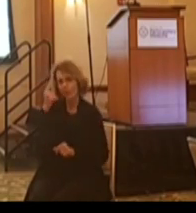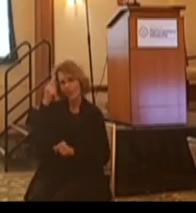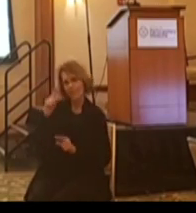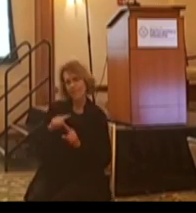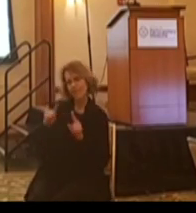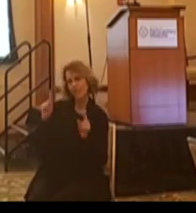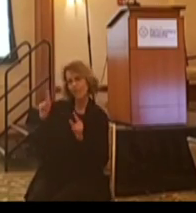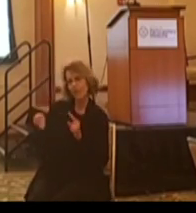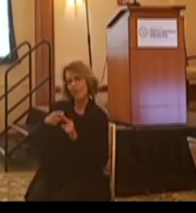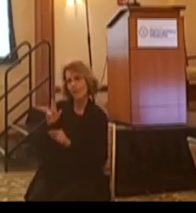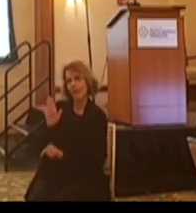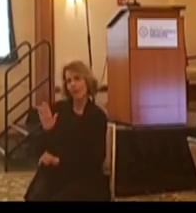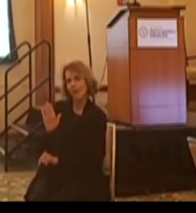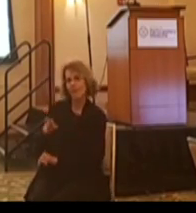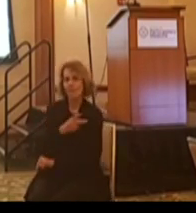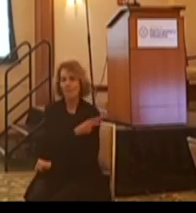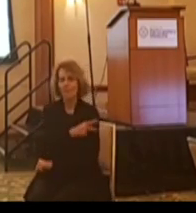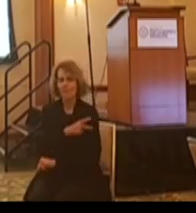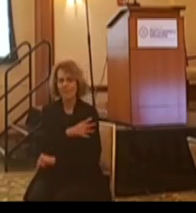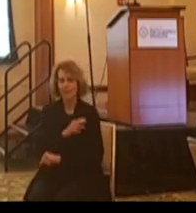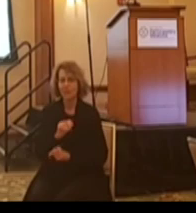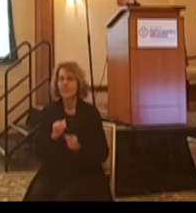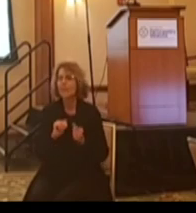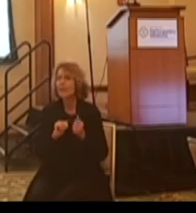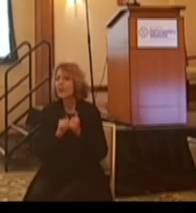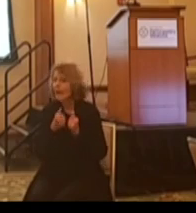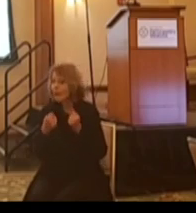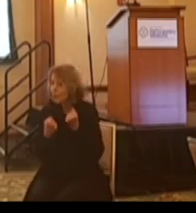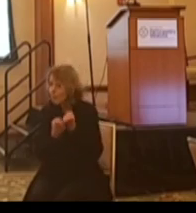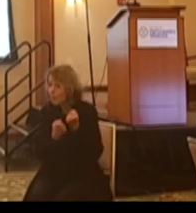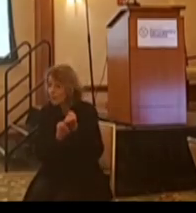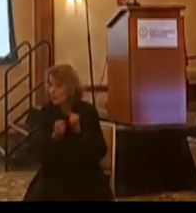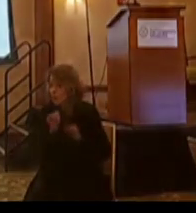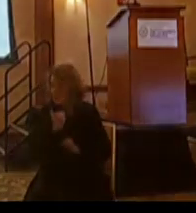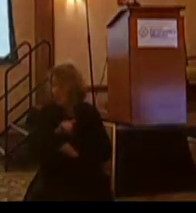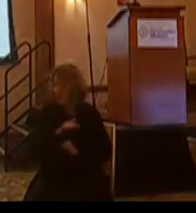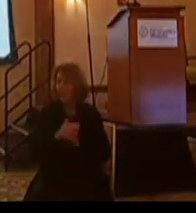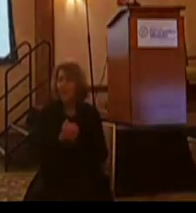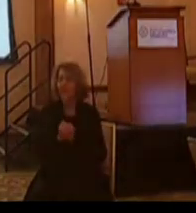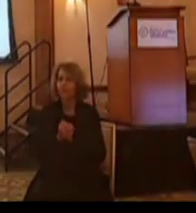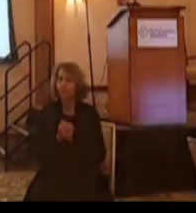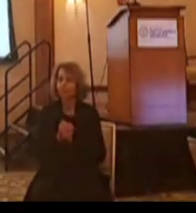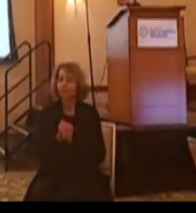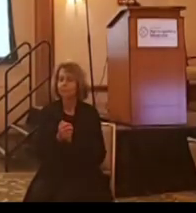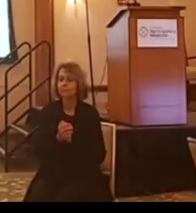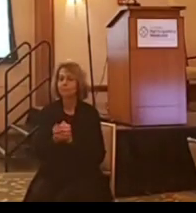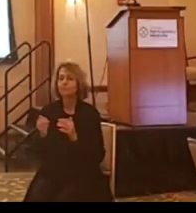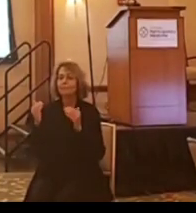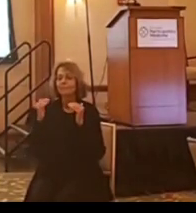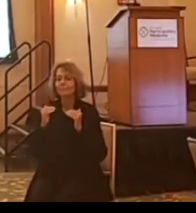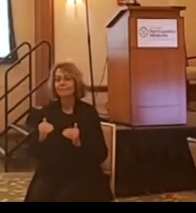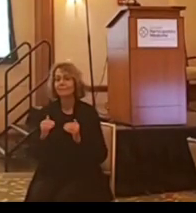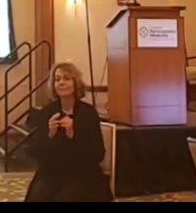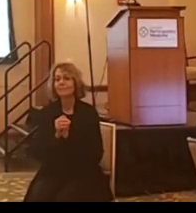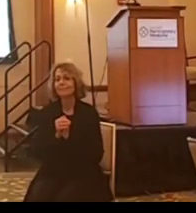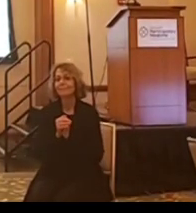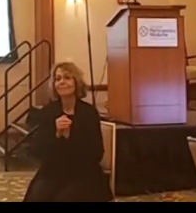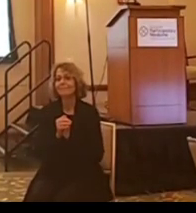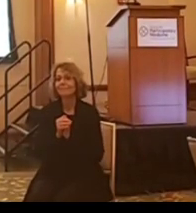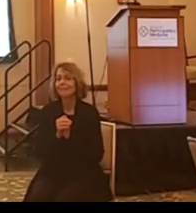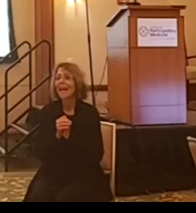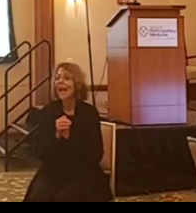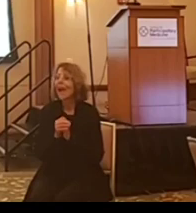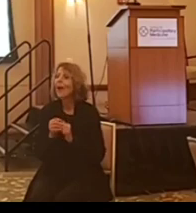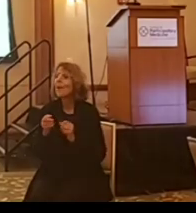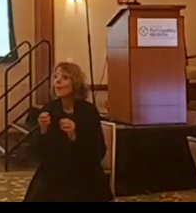might enable them to begin to do that more. But the other area that I think is potentially even more interesting is how do we begin to do that for